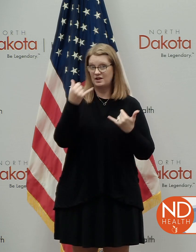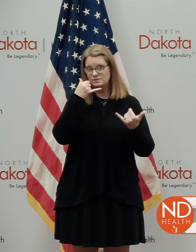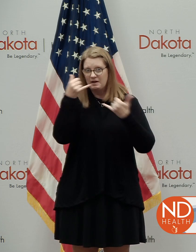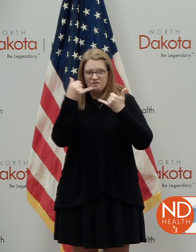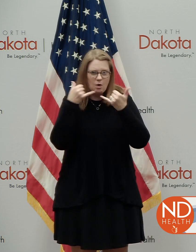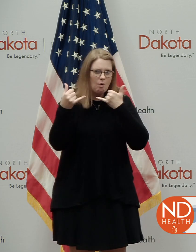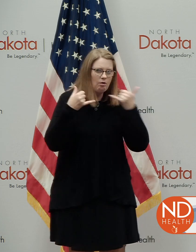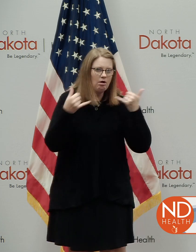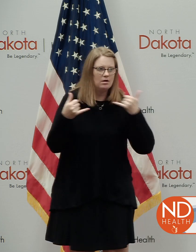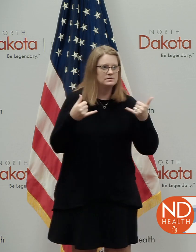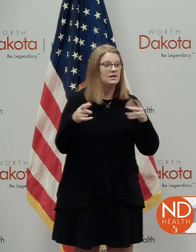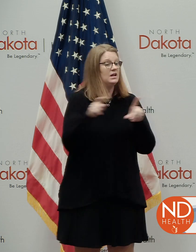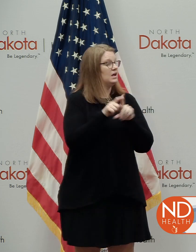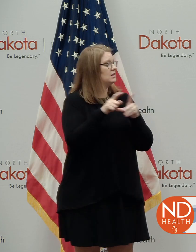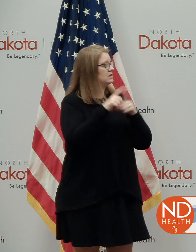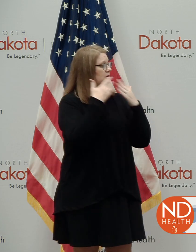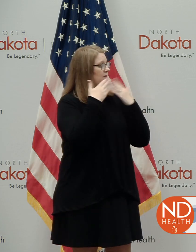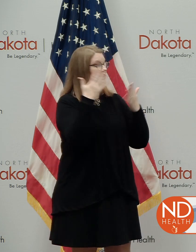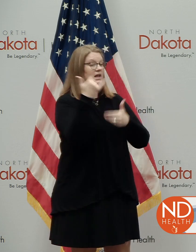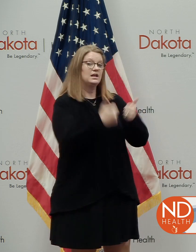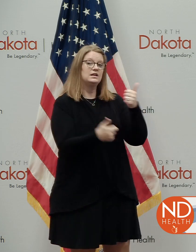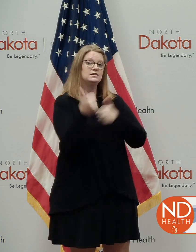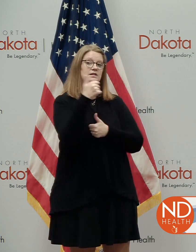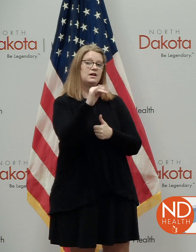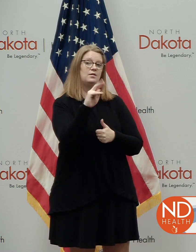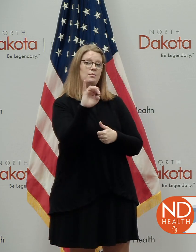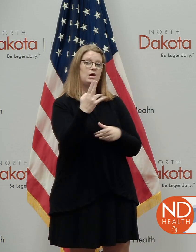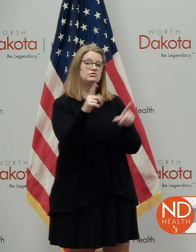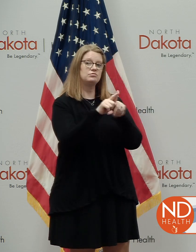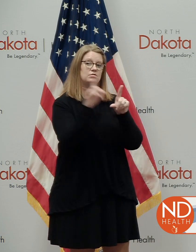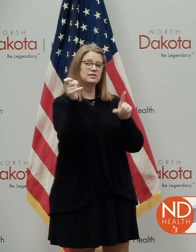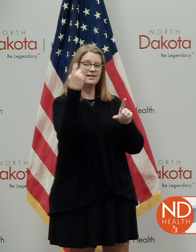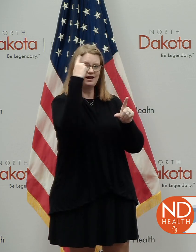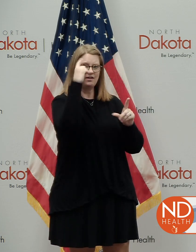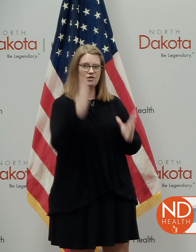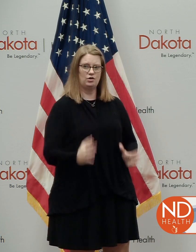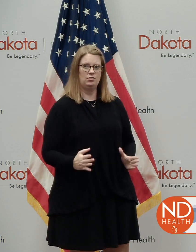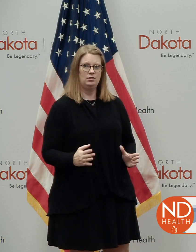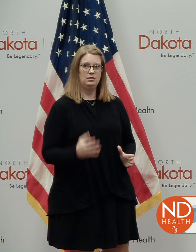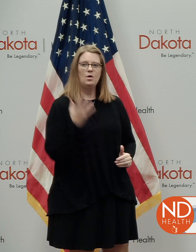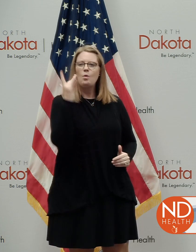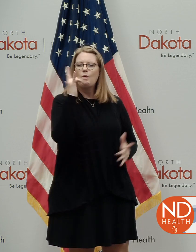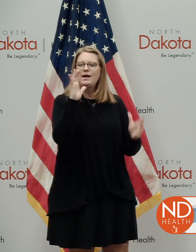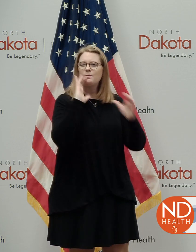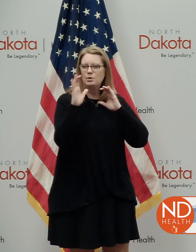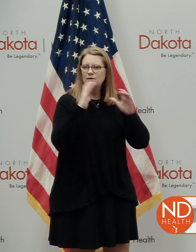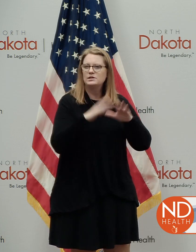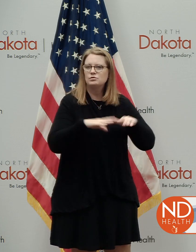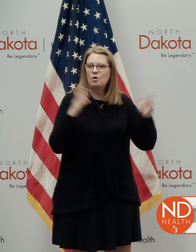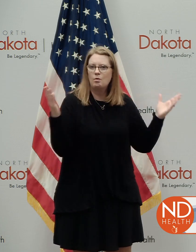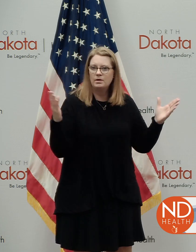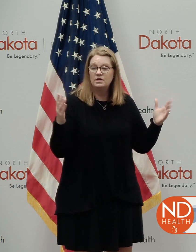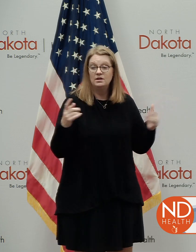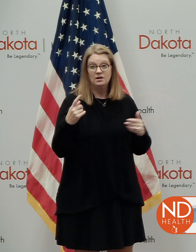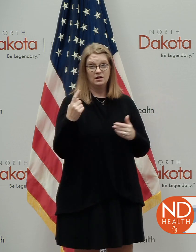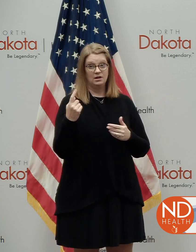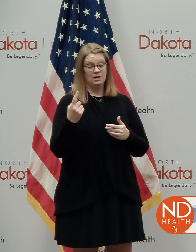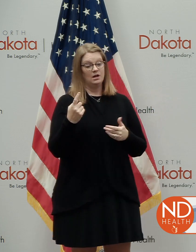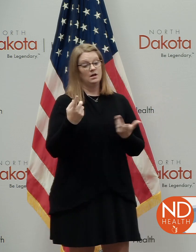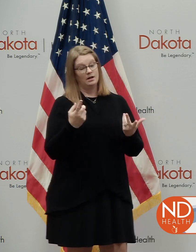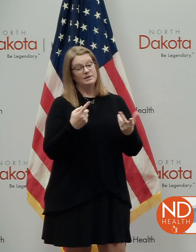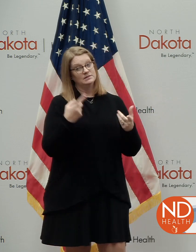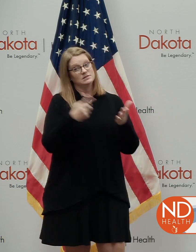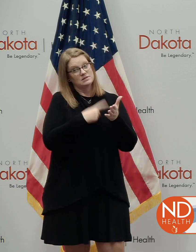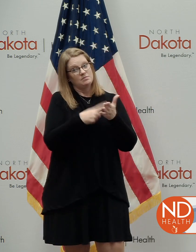do want to thank the executive branch and the governor as well, because our dialogue is open. It's not always pleasant, but it's